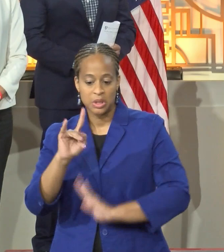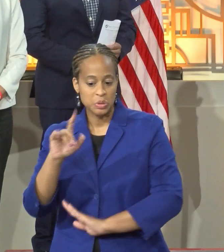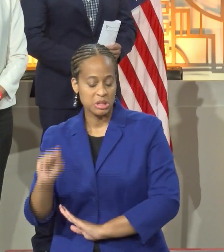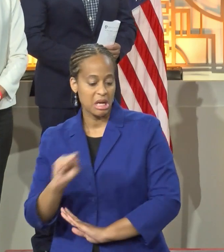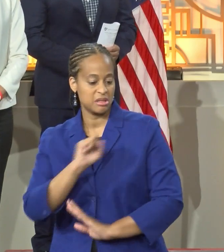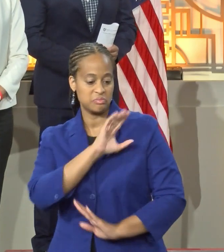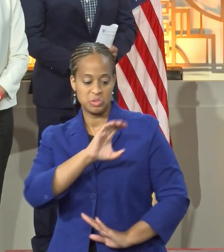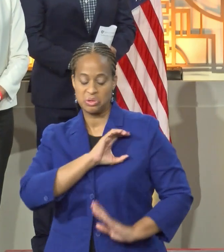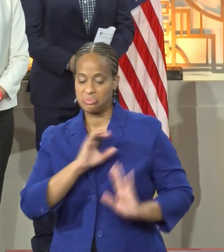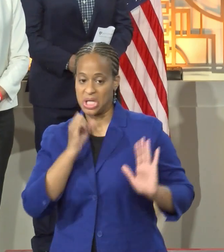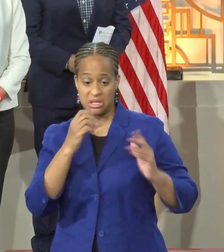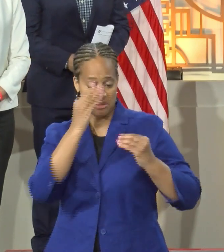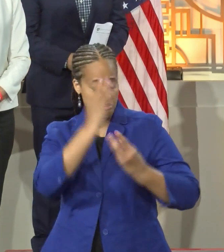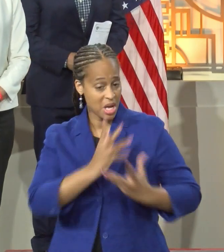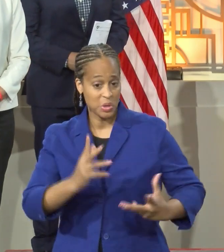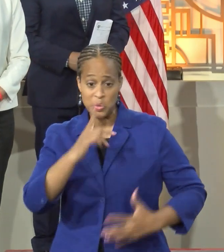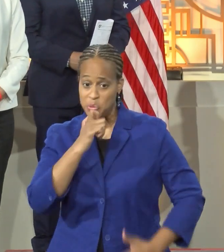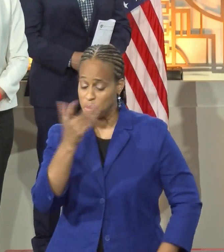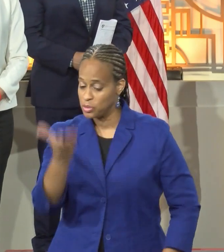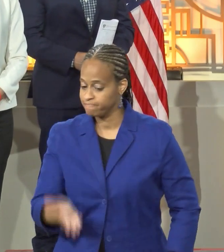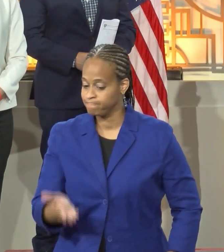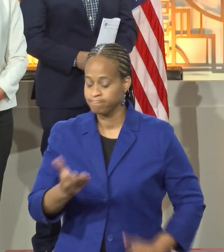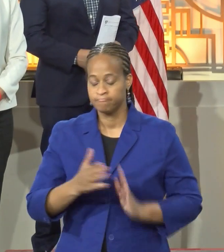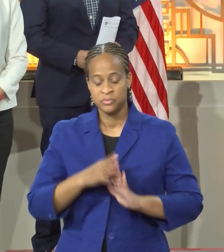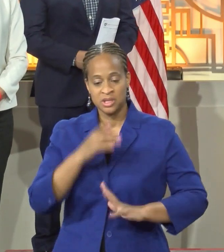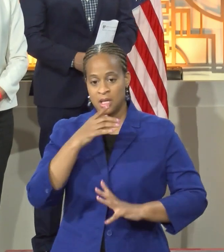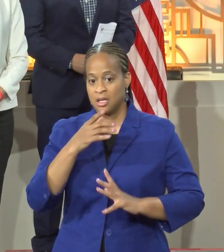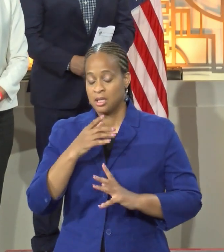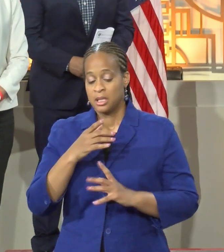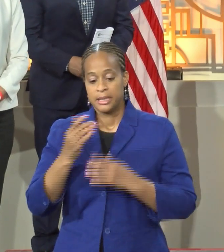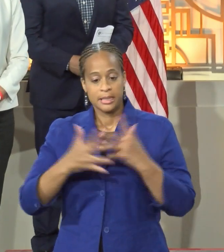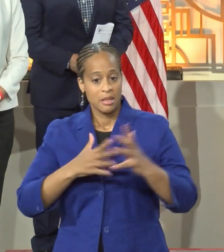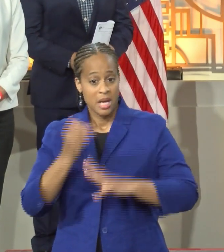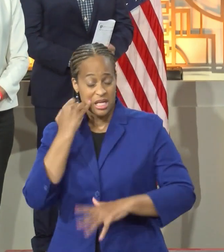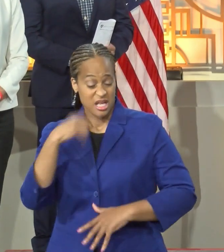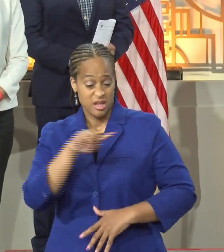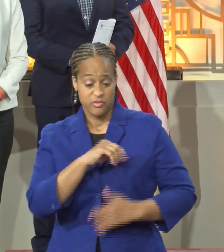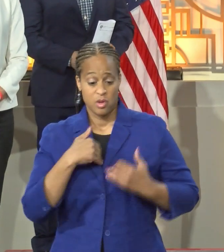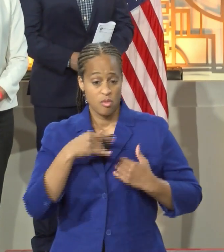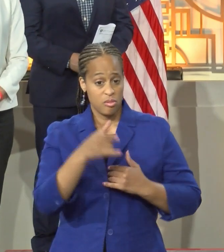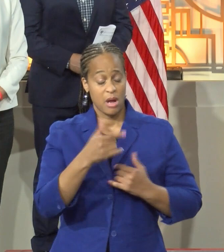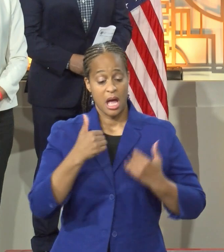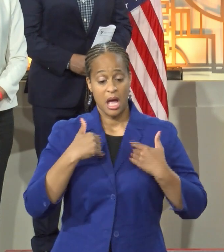doesn't matter who you are, it doesn't matter whether you're documented, undocumented,